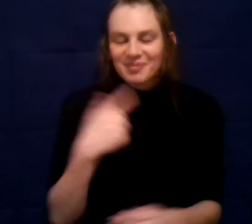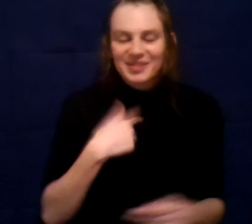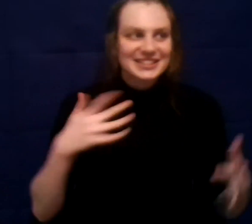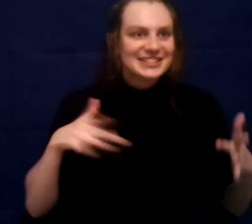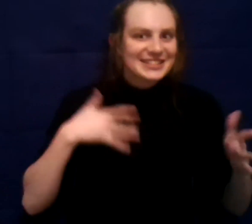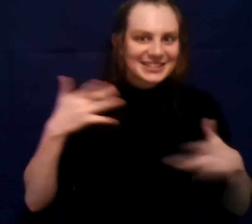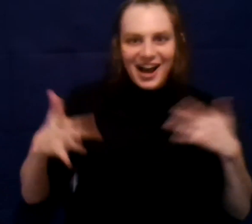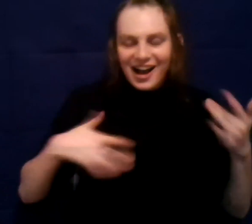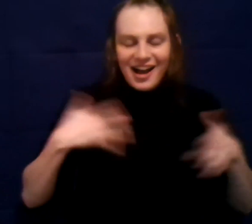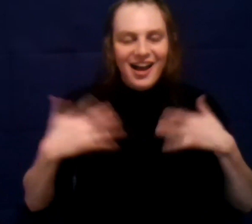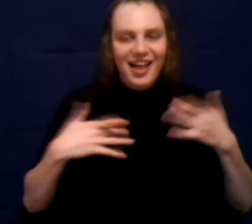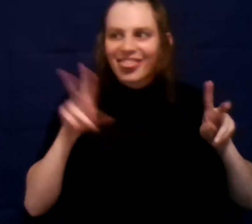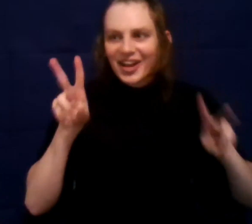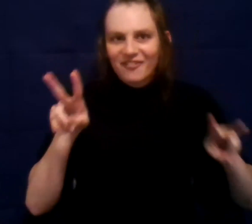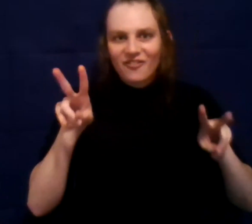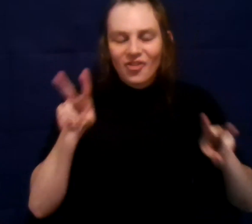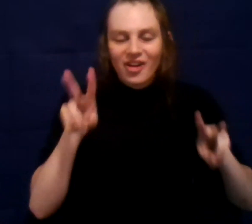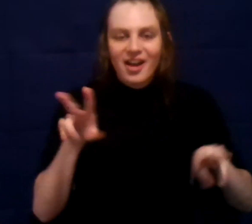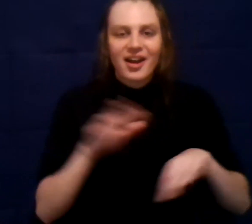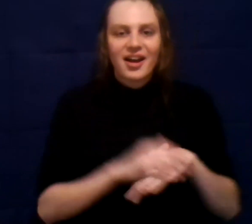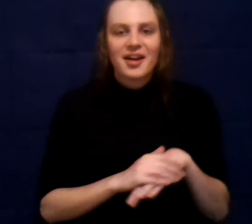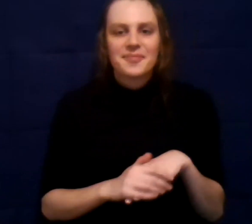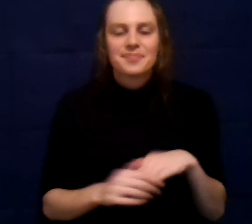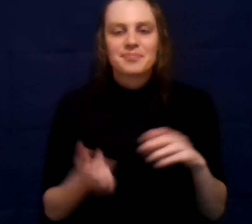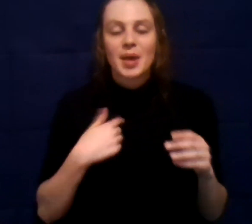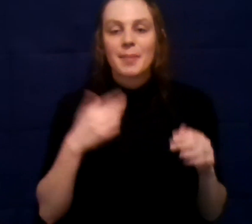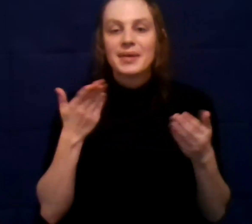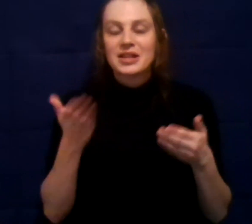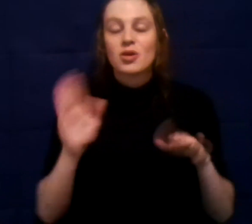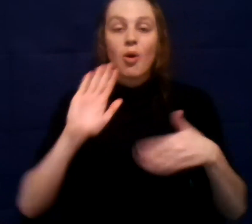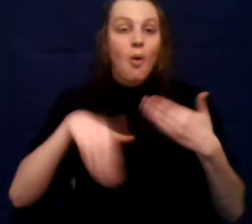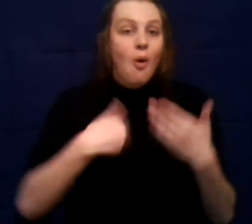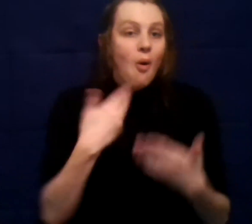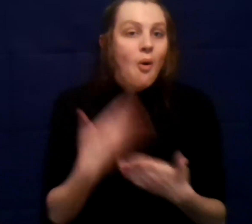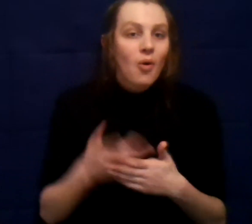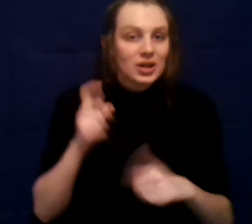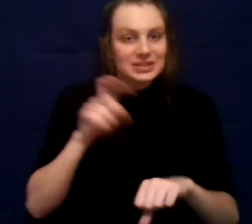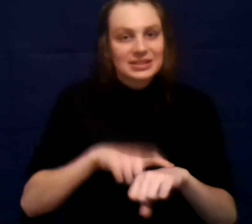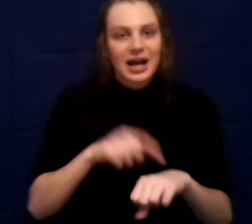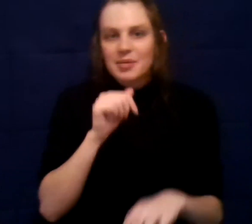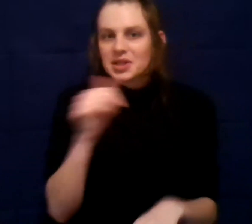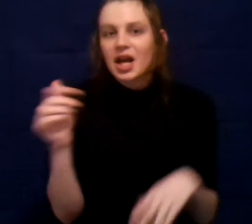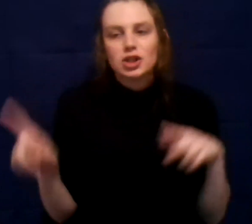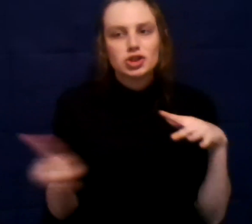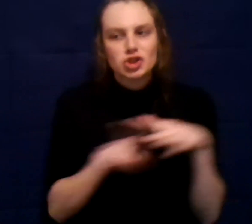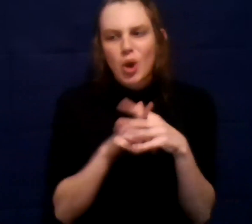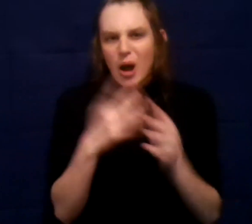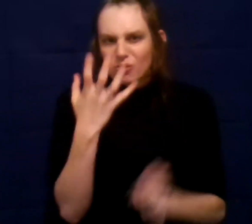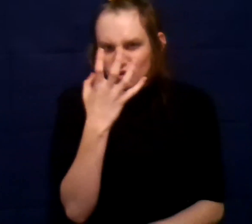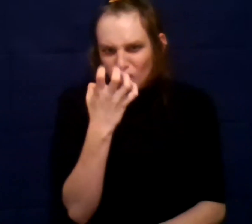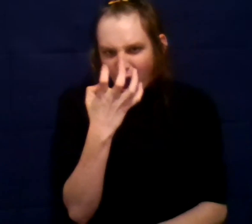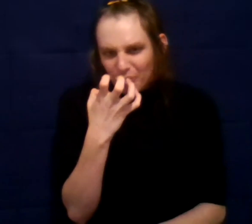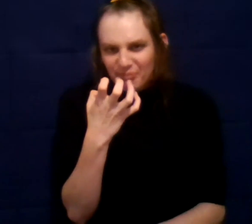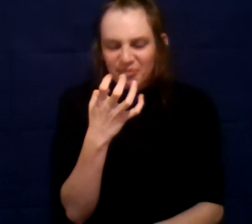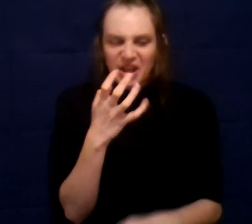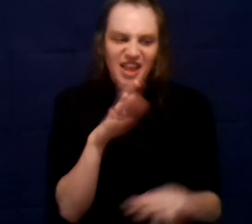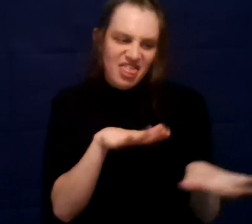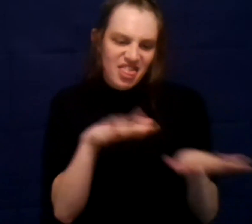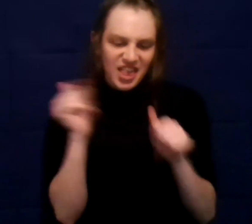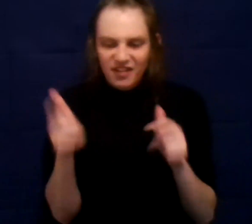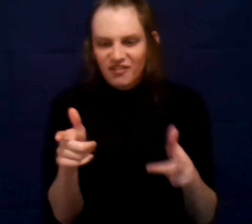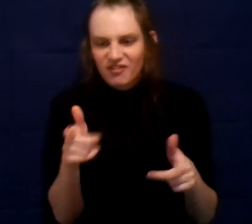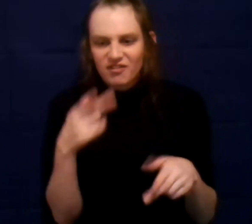So excited. And I'm excited I'm gonna be there the whole time now, not just like show up grumpy and then like and then leave and cry